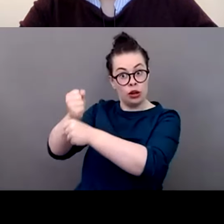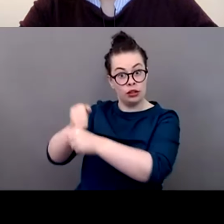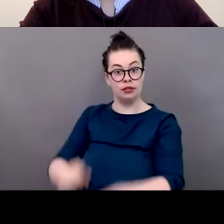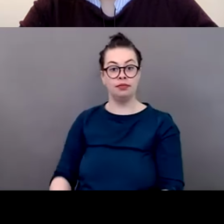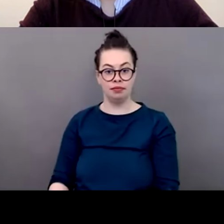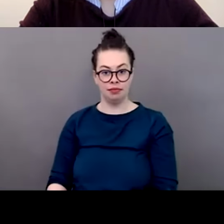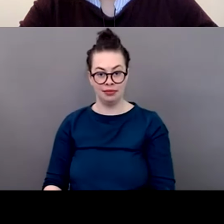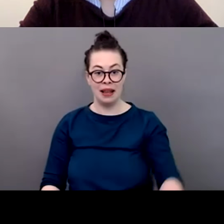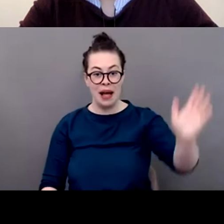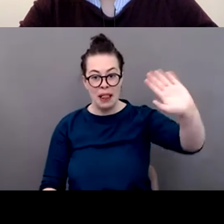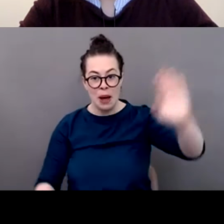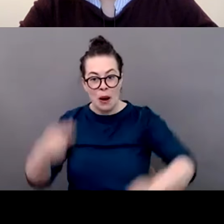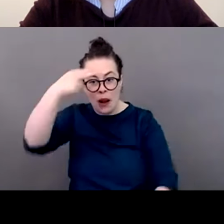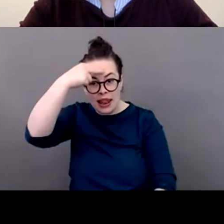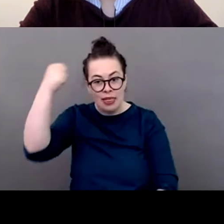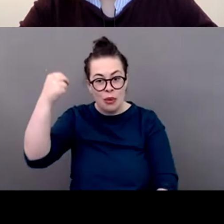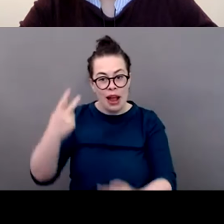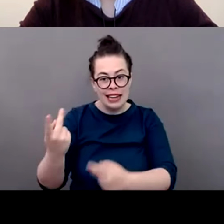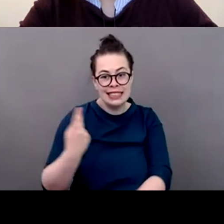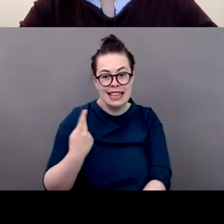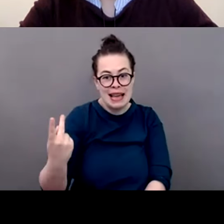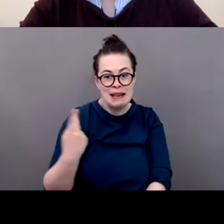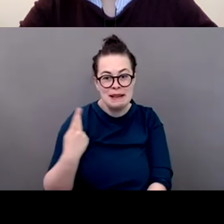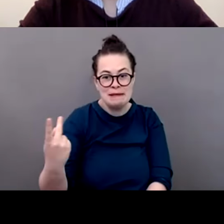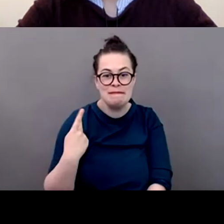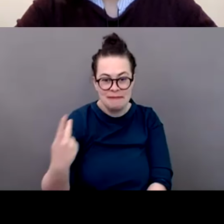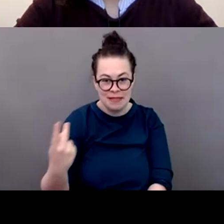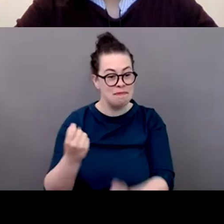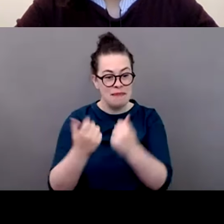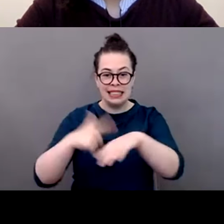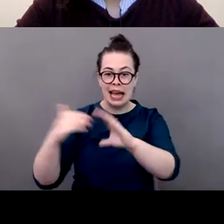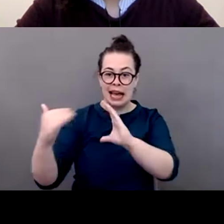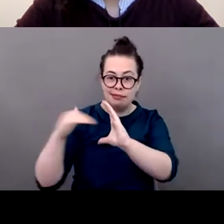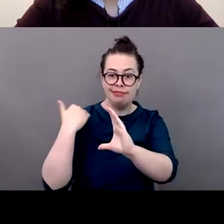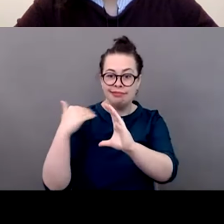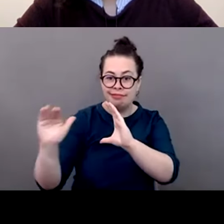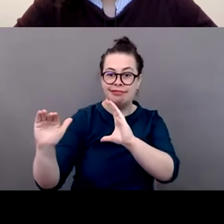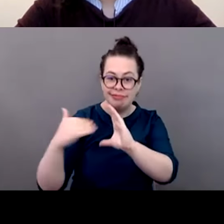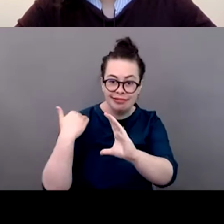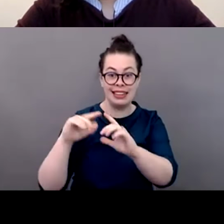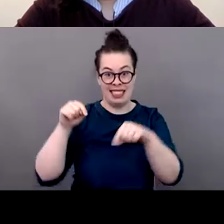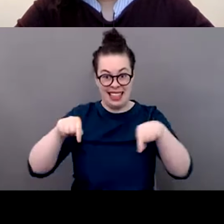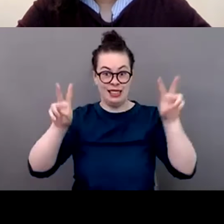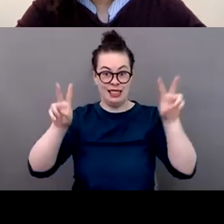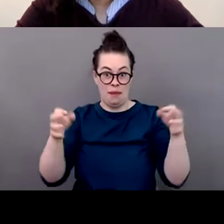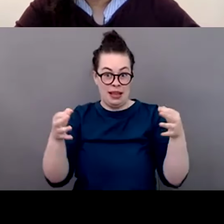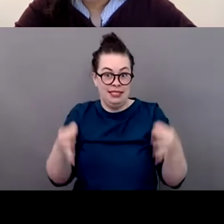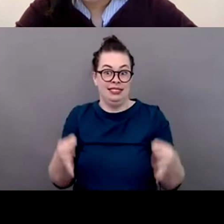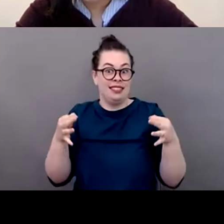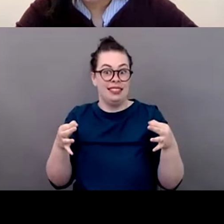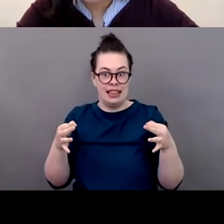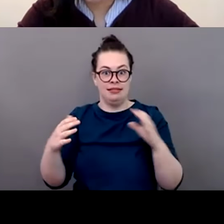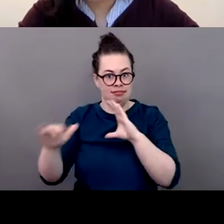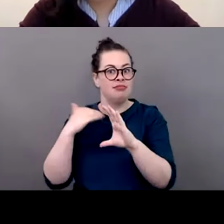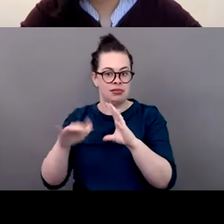my fellow from Lithuania. We get in touch several times before discussing about this issue. Sure that we